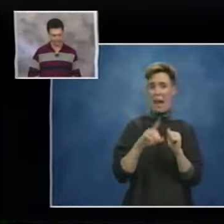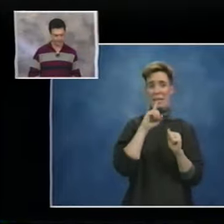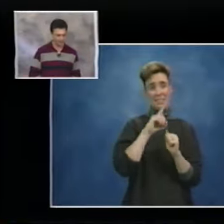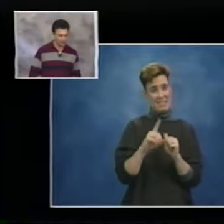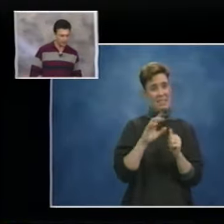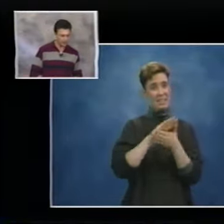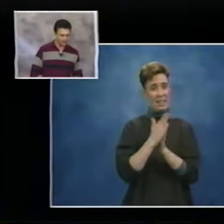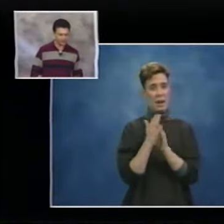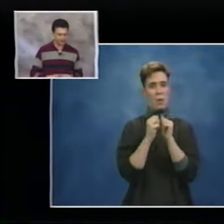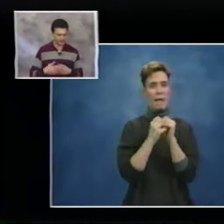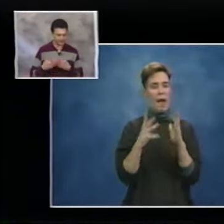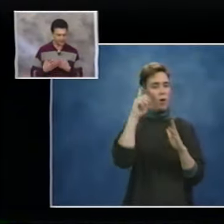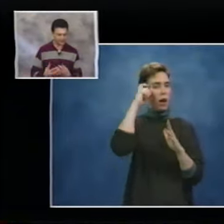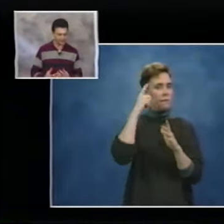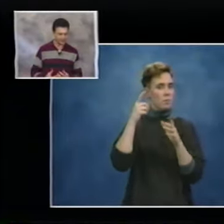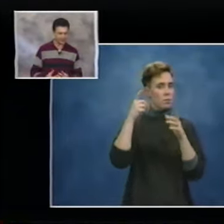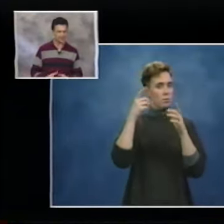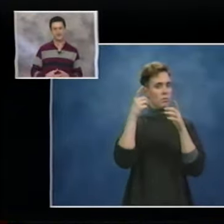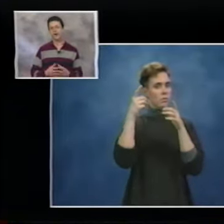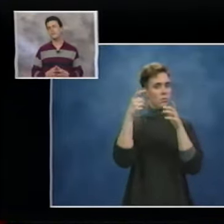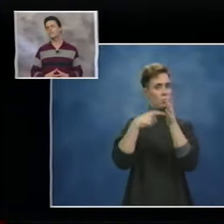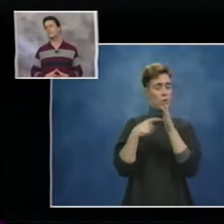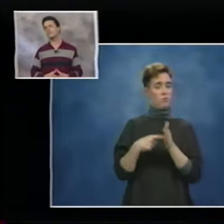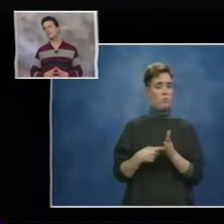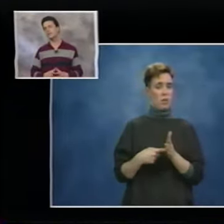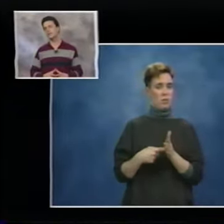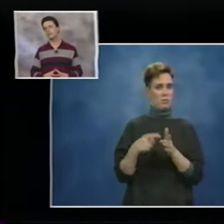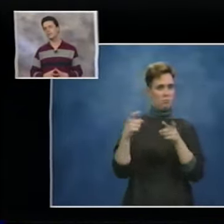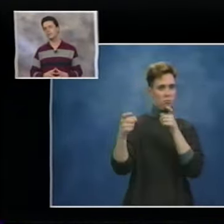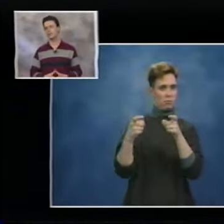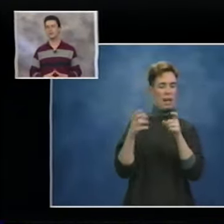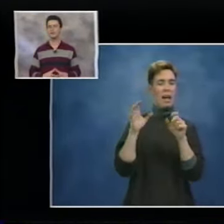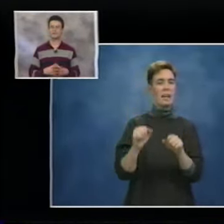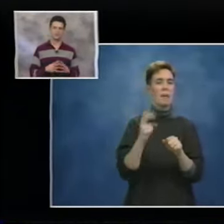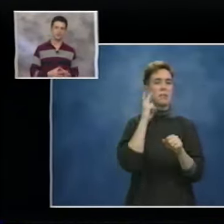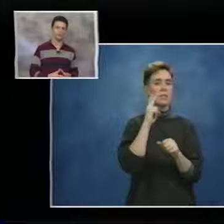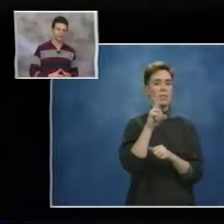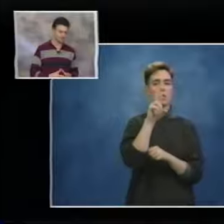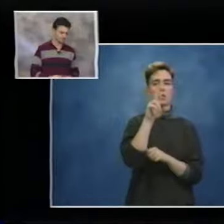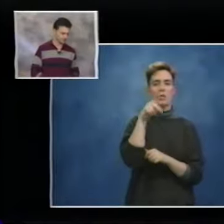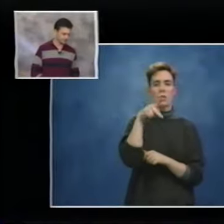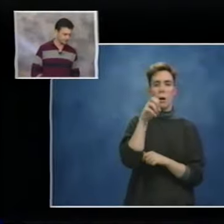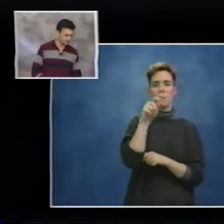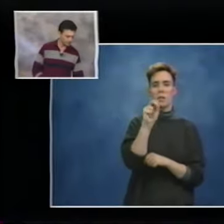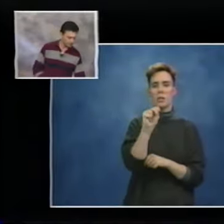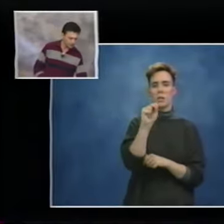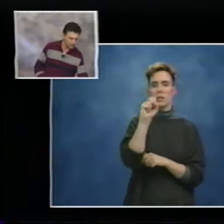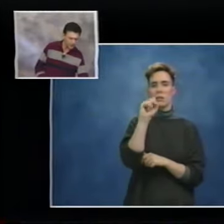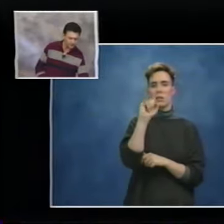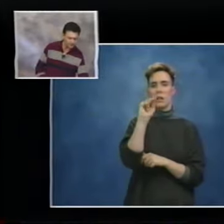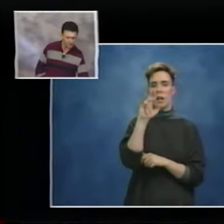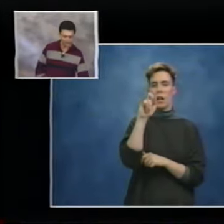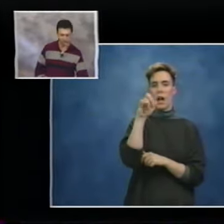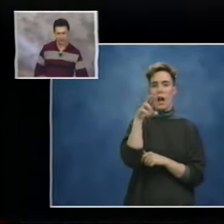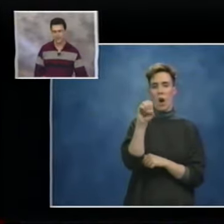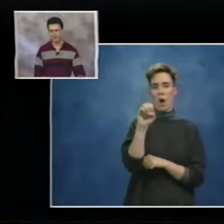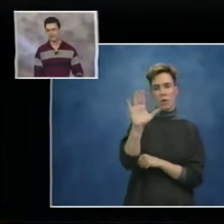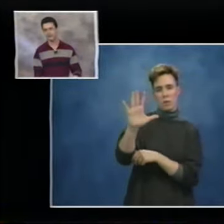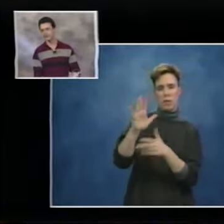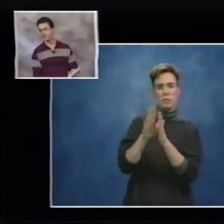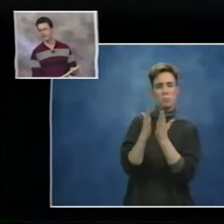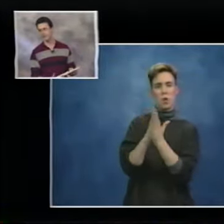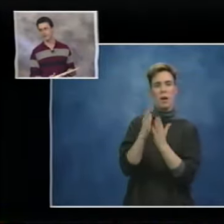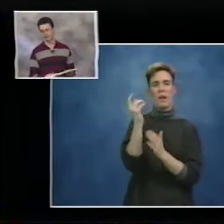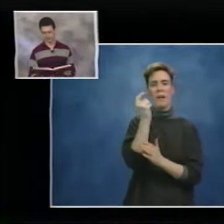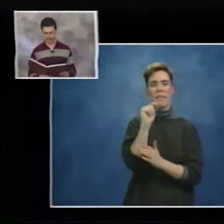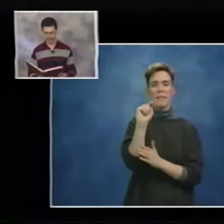restriction can be seen in Upton Sinclair's book, The Jungle. Upton Sinclair writes in